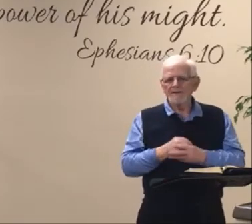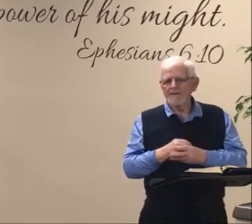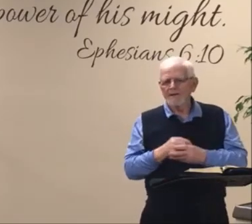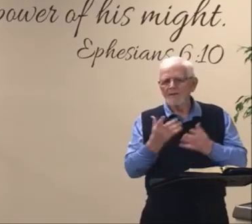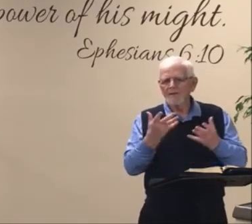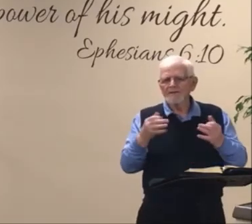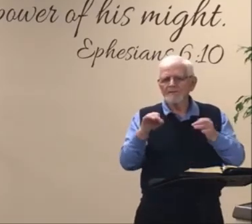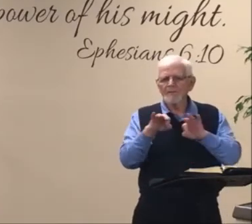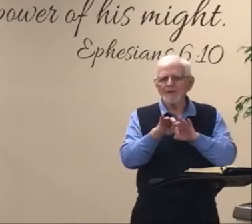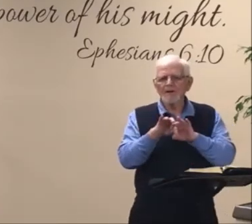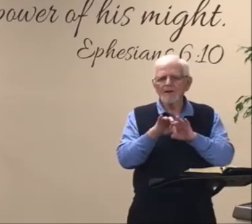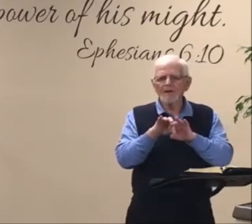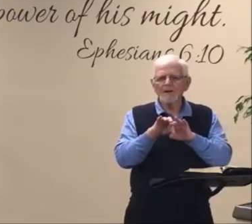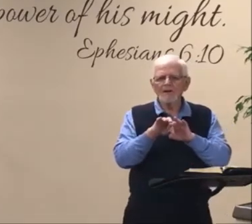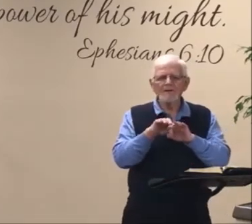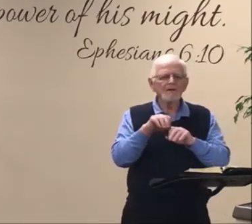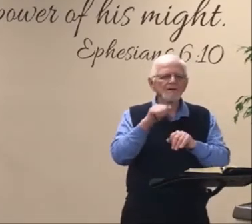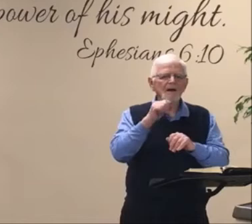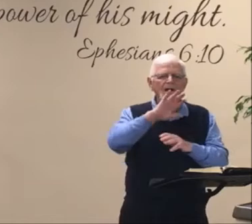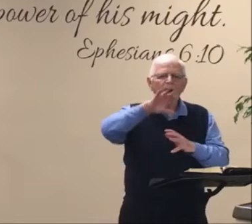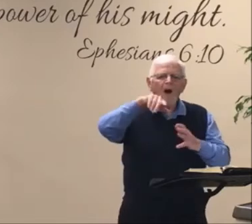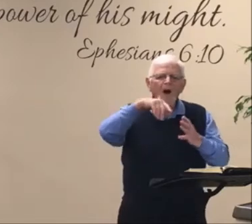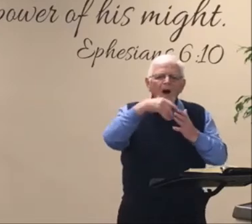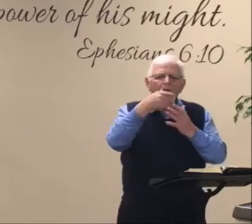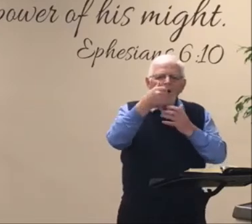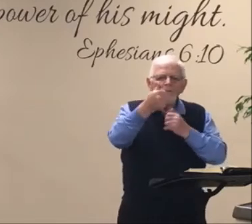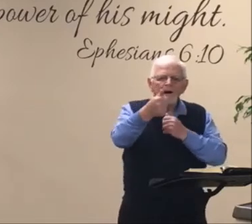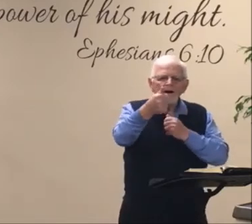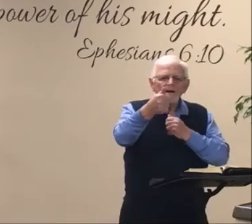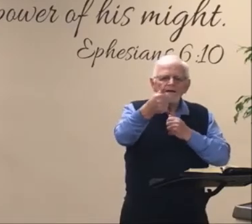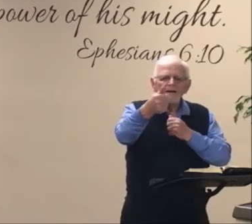important? It's not all about you.